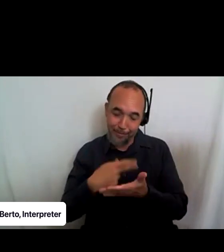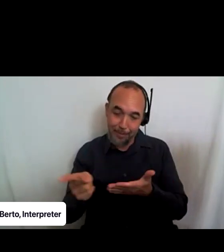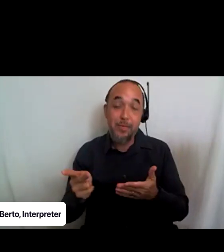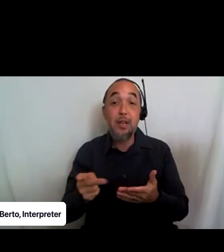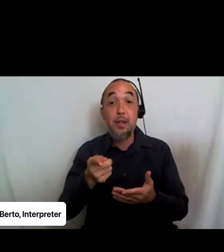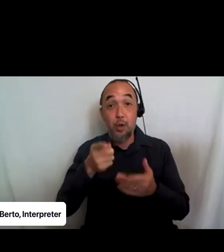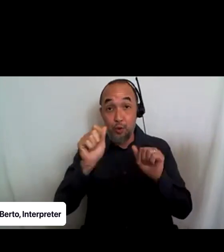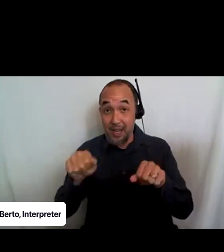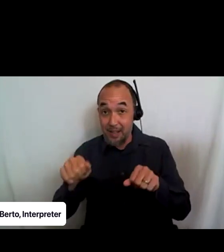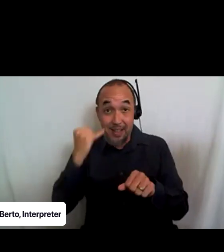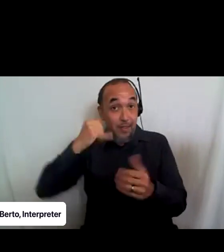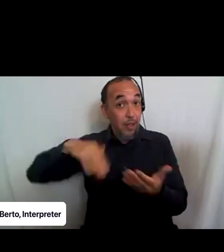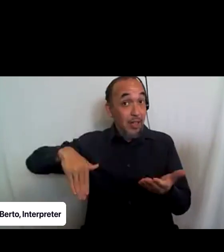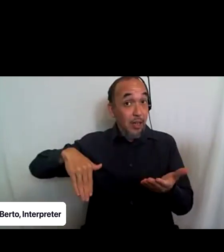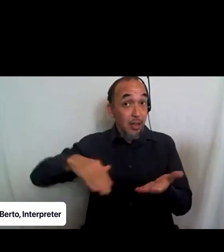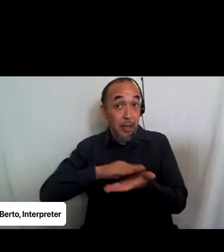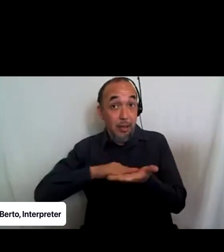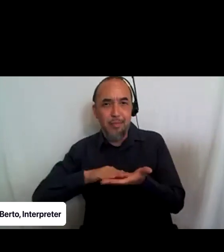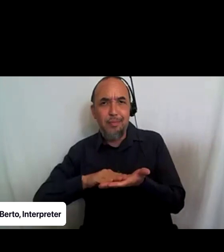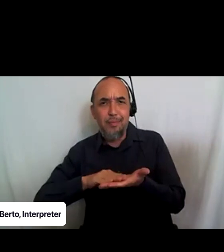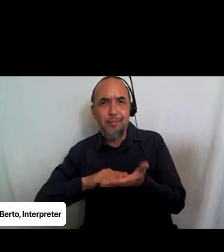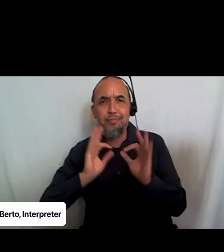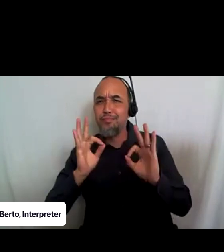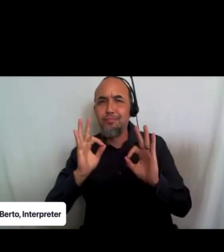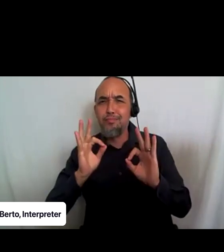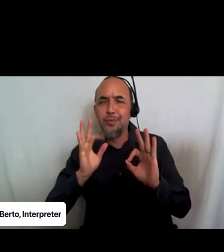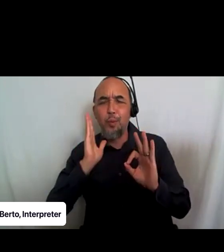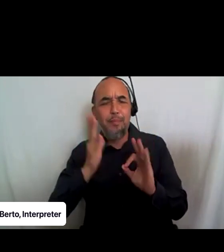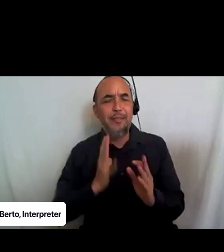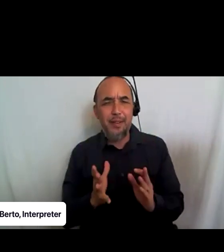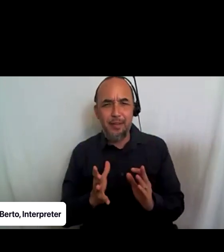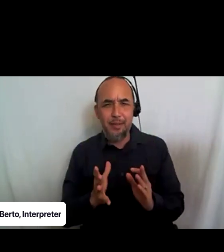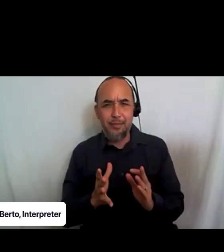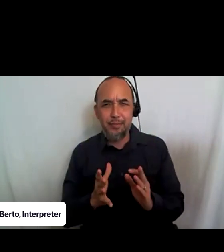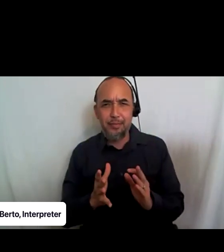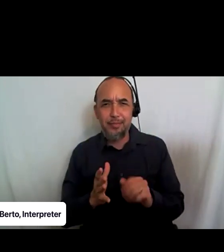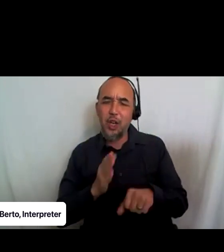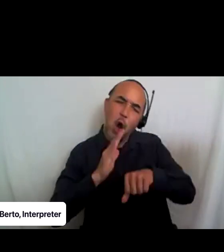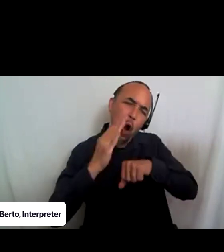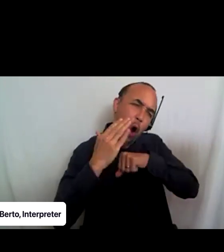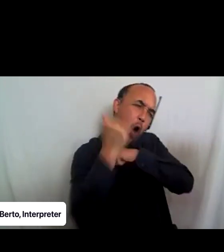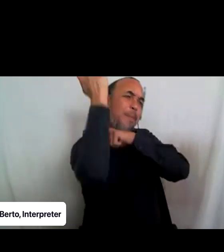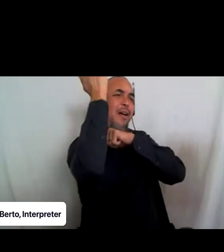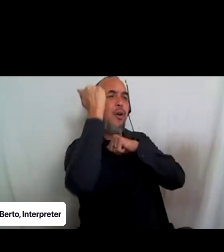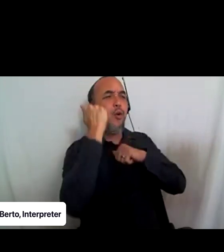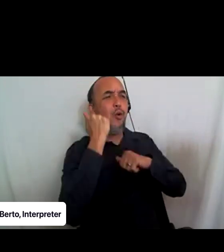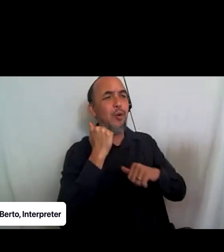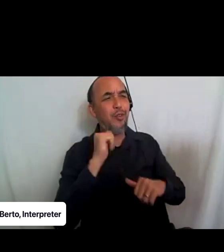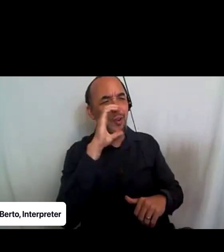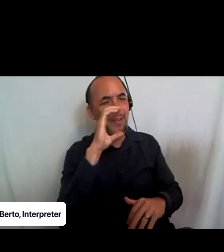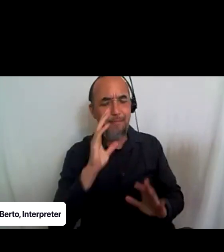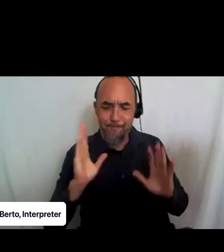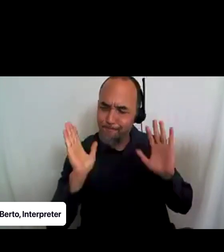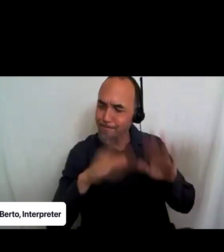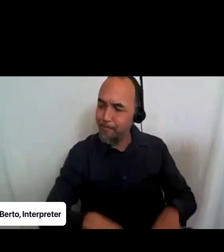it, don't panic. It'll still taste delicious. You caught me out, Charlie. Good call. got your back. Got your back. Yeah,